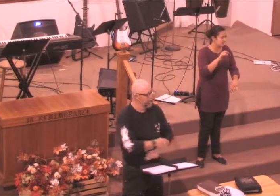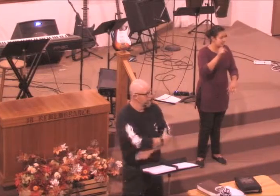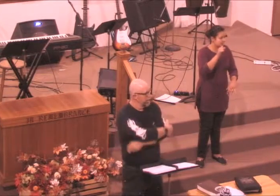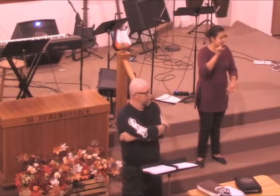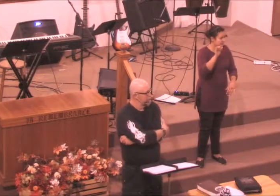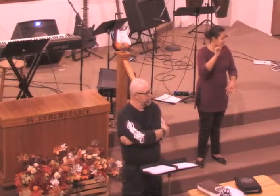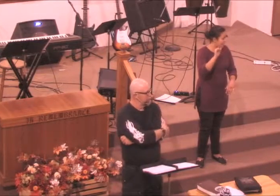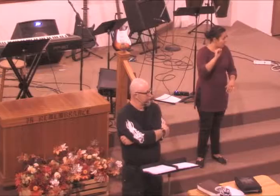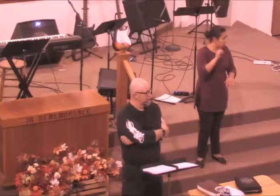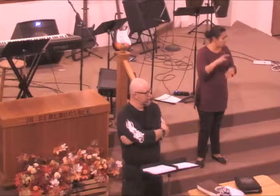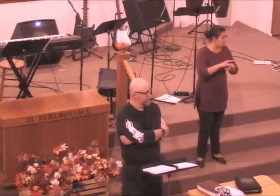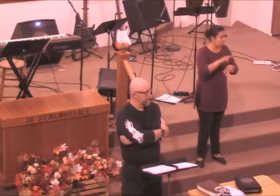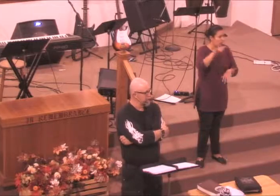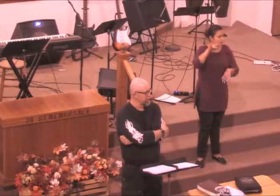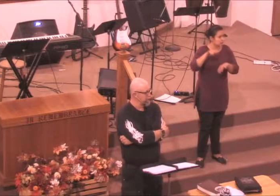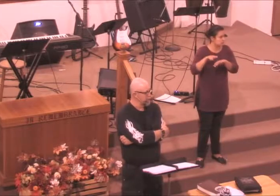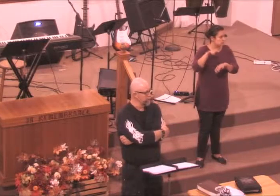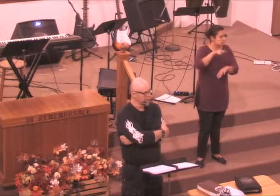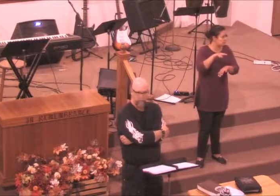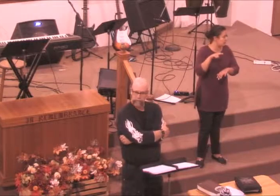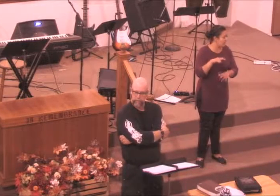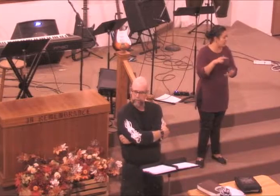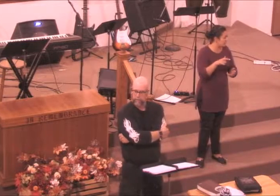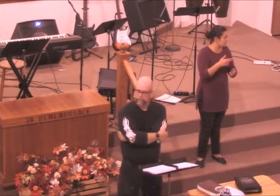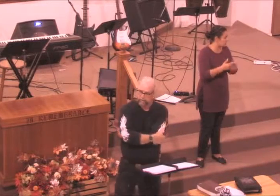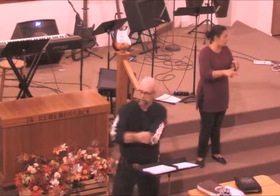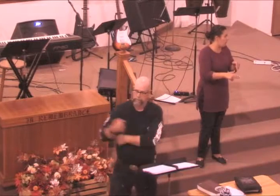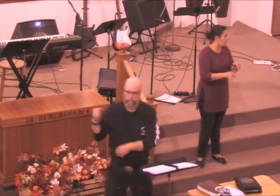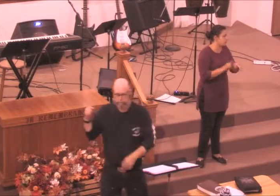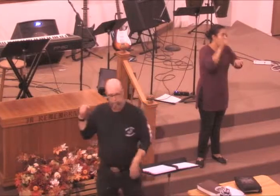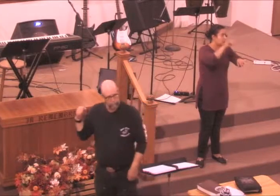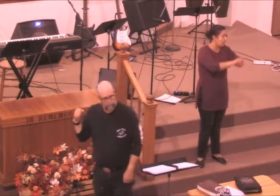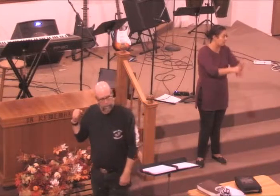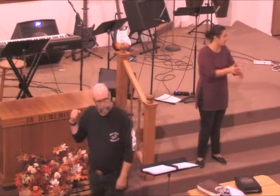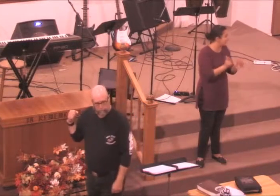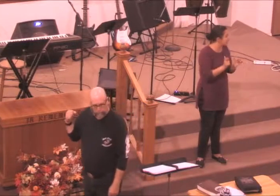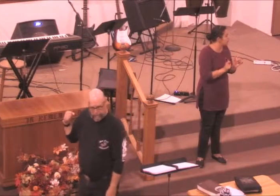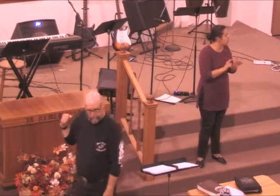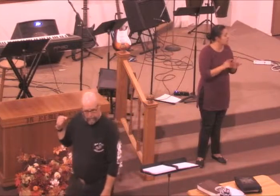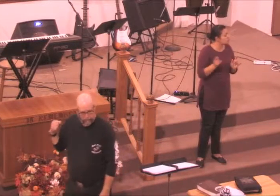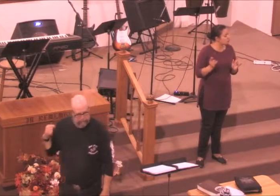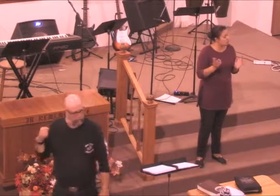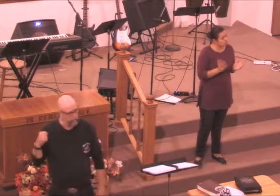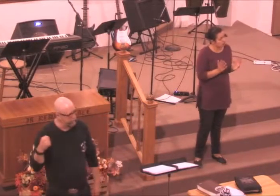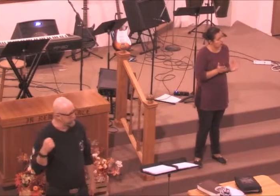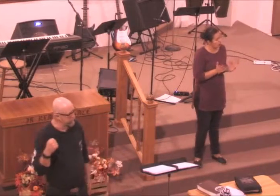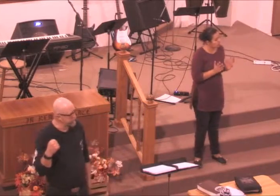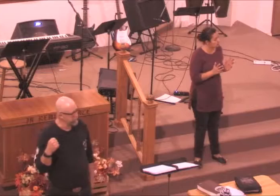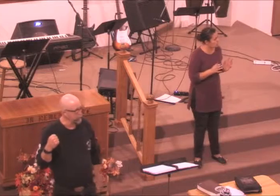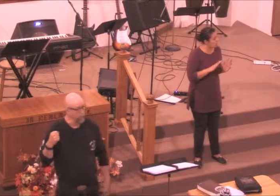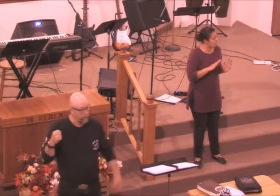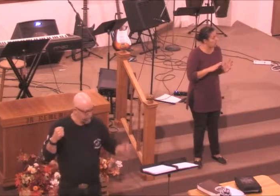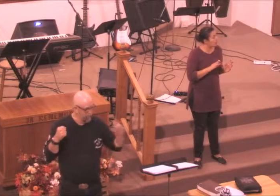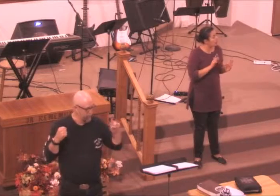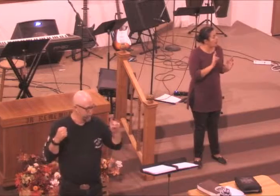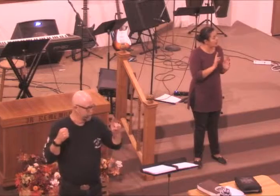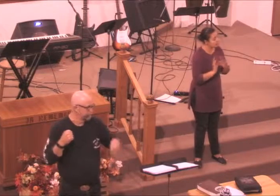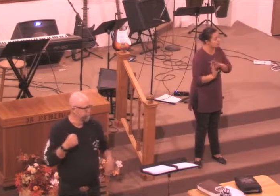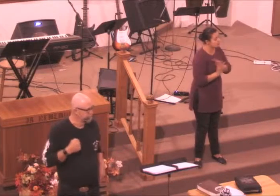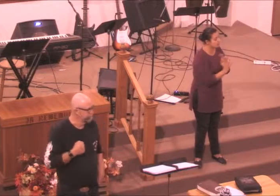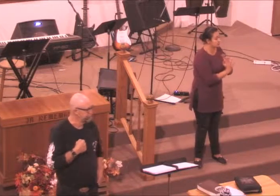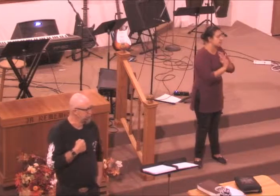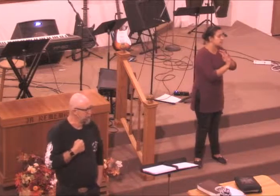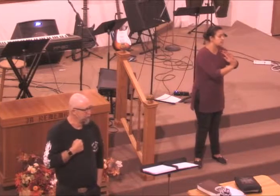down. But you just got to share with her, and as she was getting off, she's got her backpack heading out, and she just turned around and just said, you know, thank